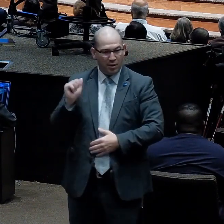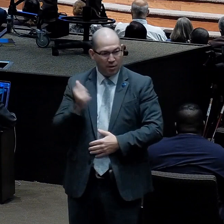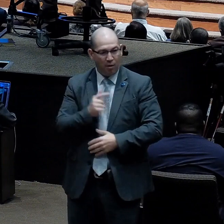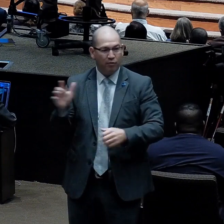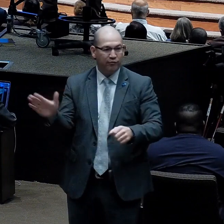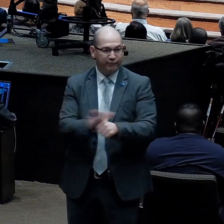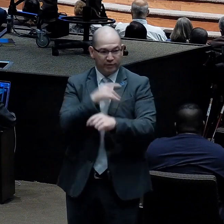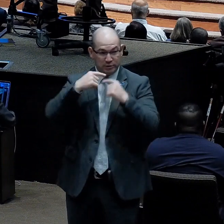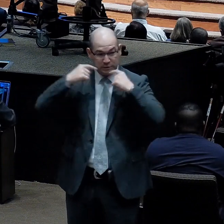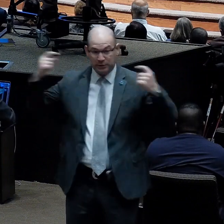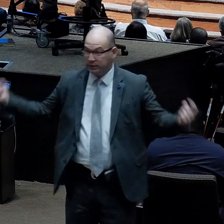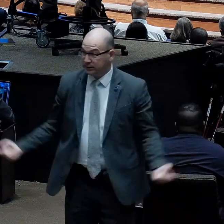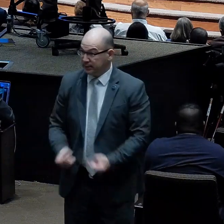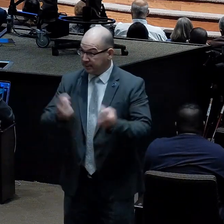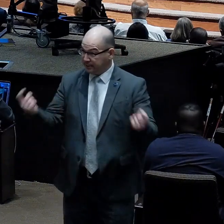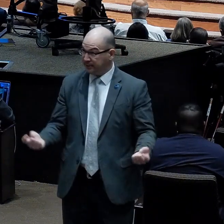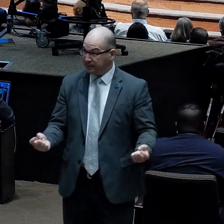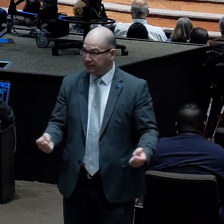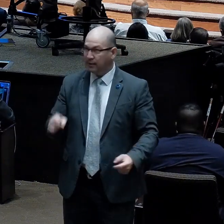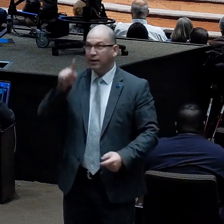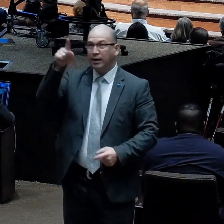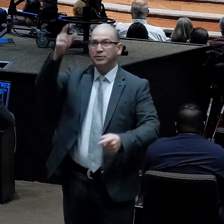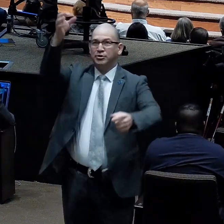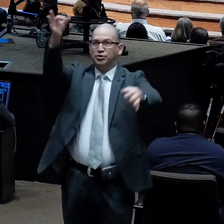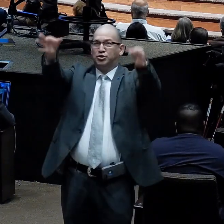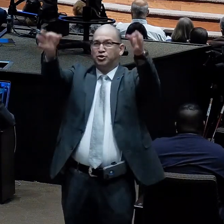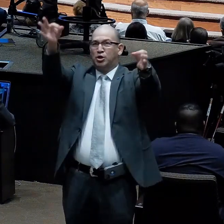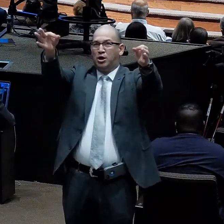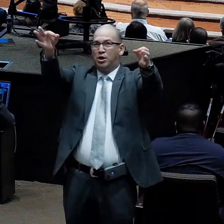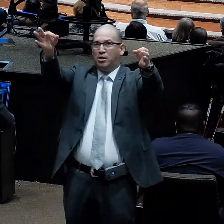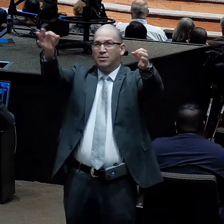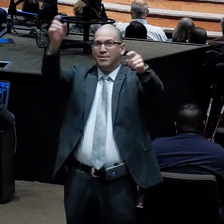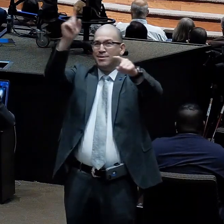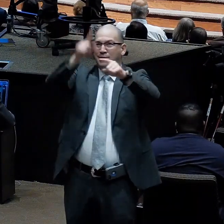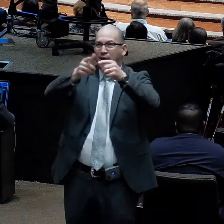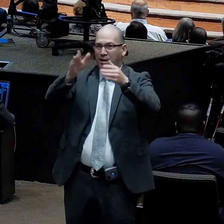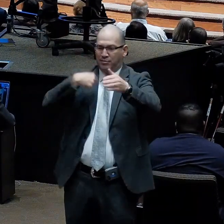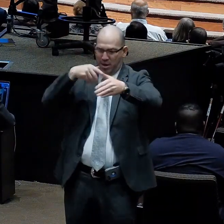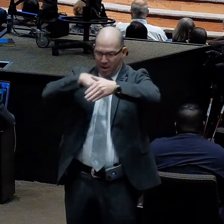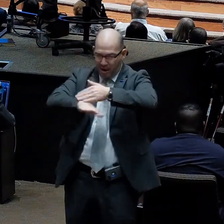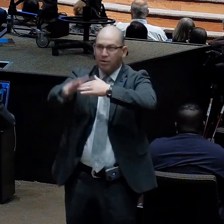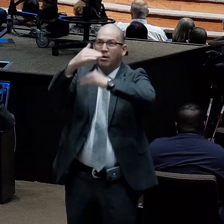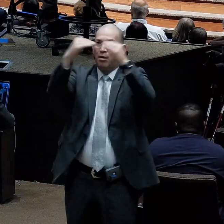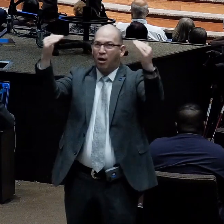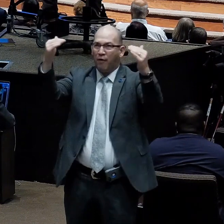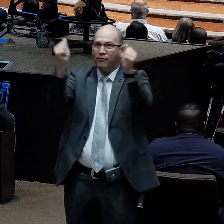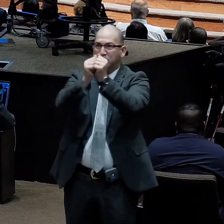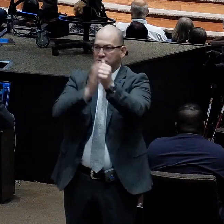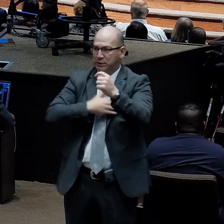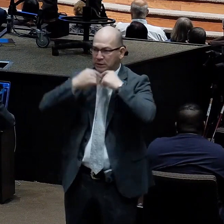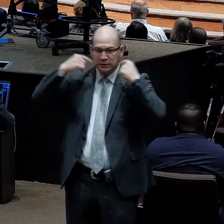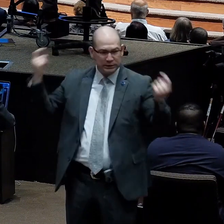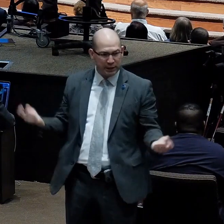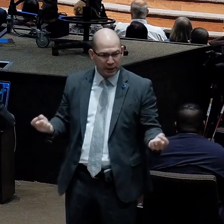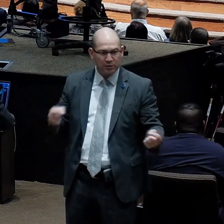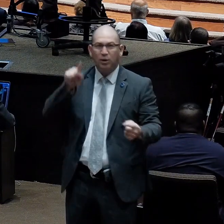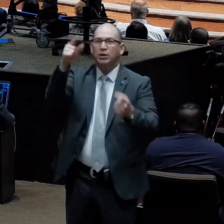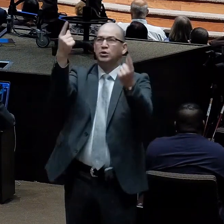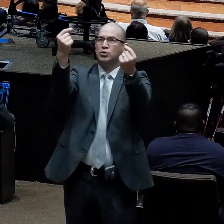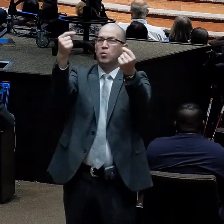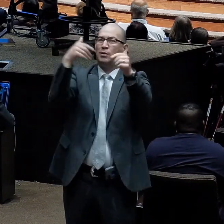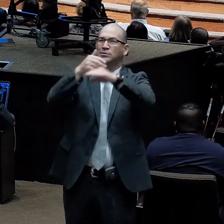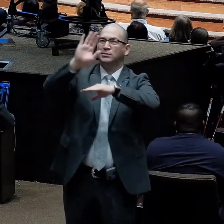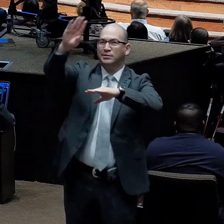the fact that God, who is just, could not let me into heaven the way I was, and so he sent his son, Jesus